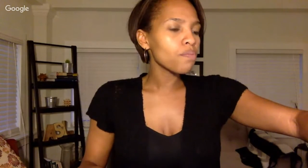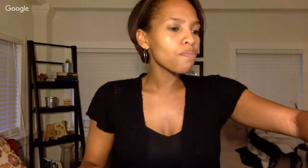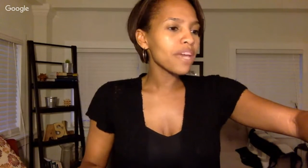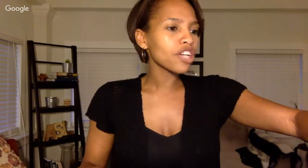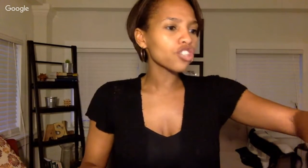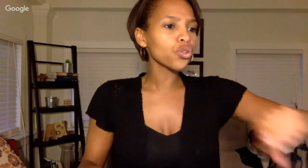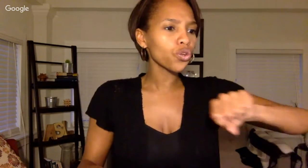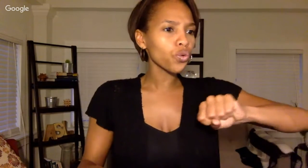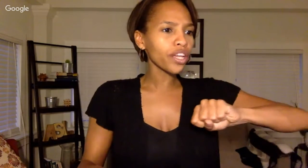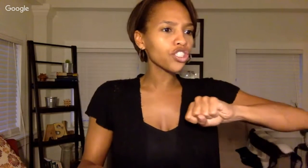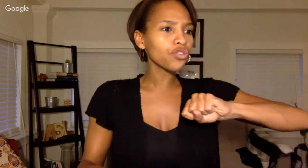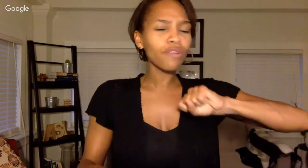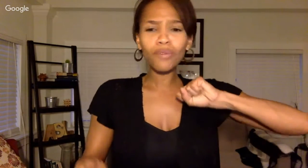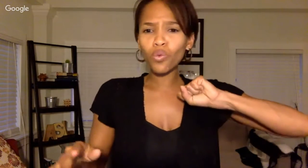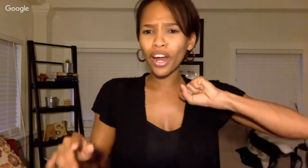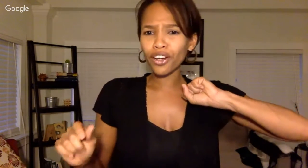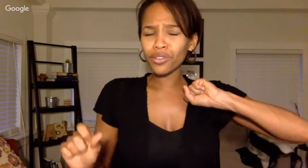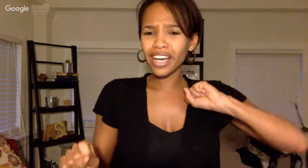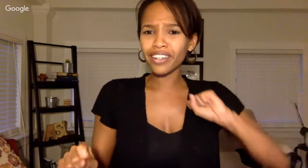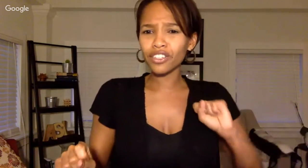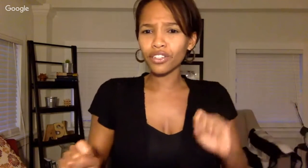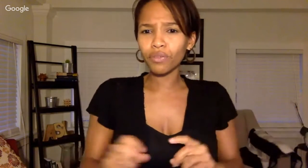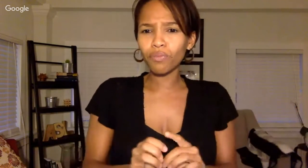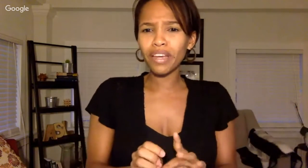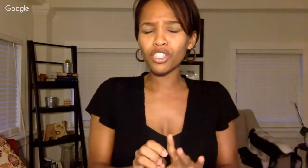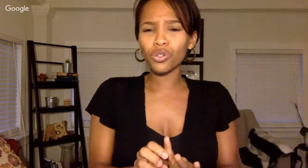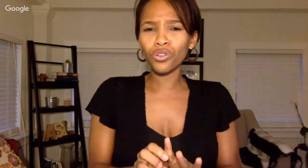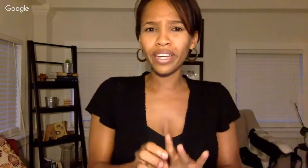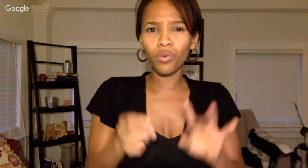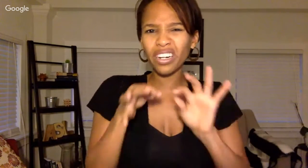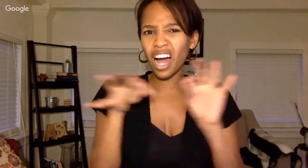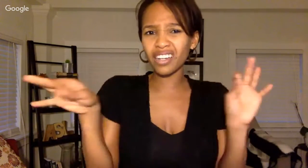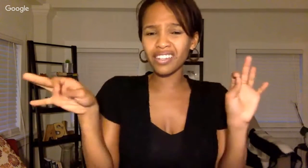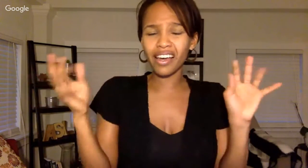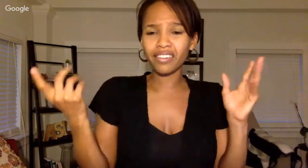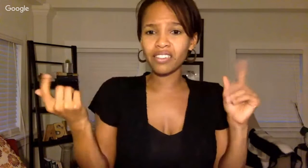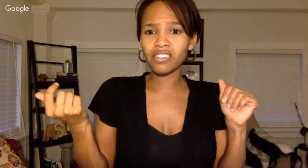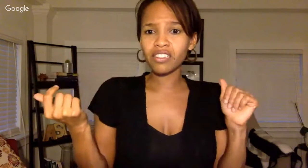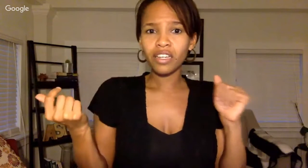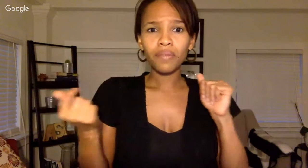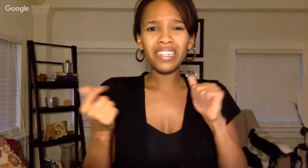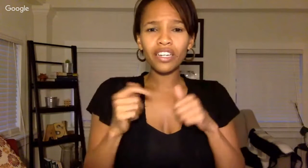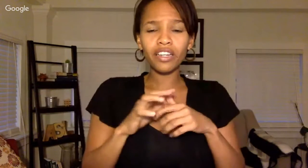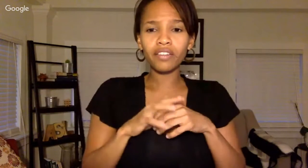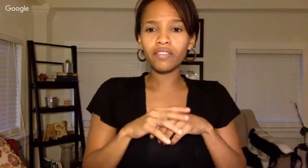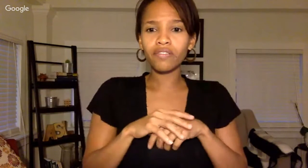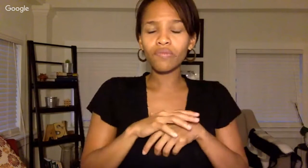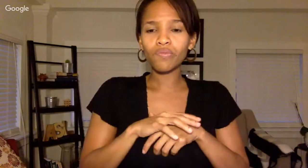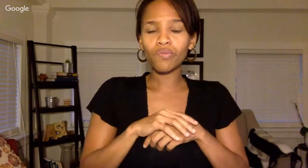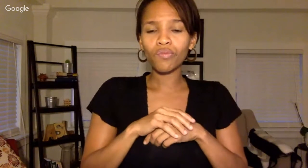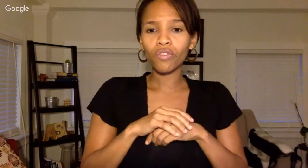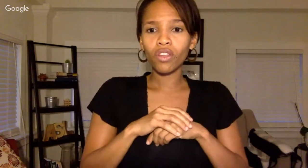make sure. Do you remember where you signed? Make sure, like what context? Because it can.